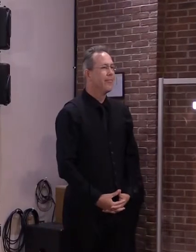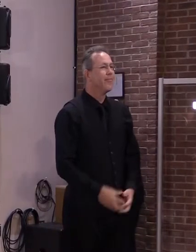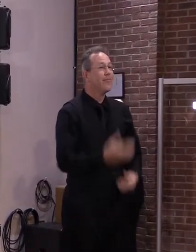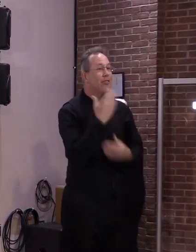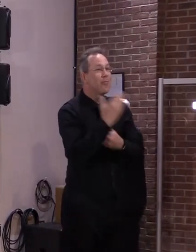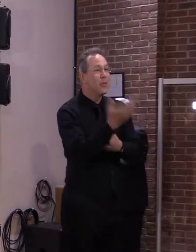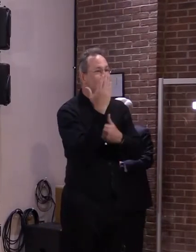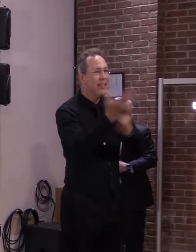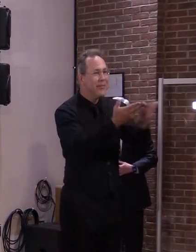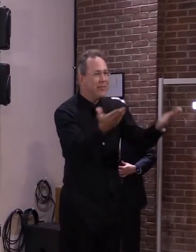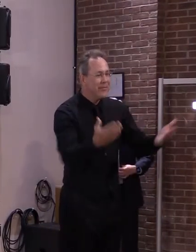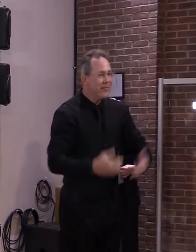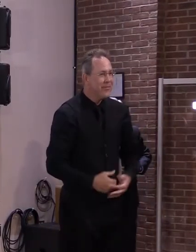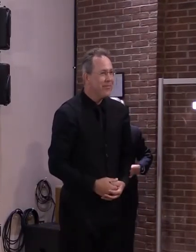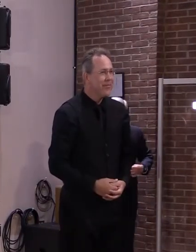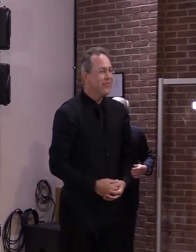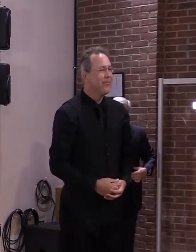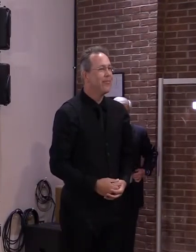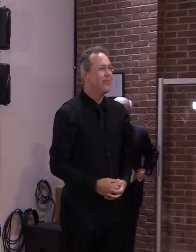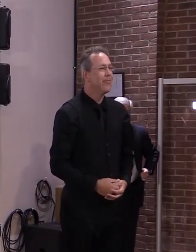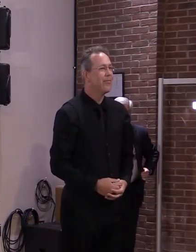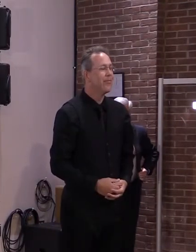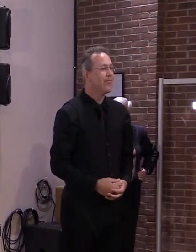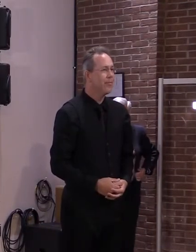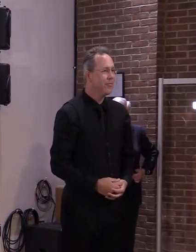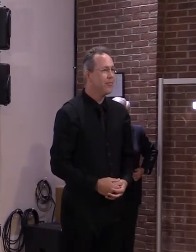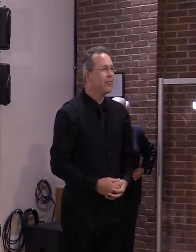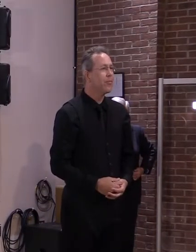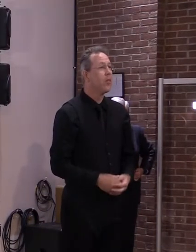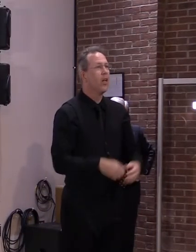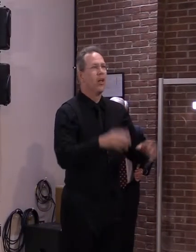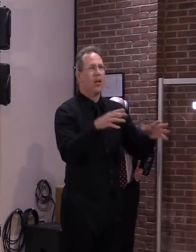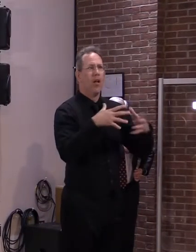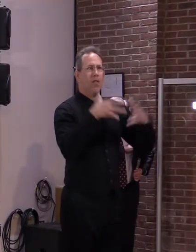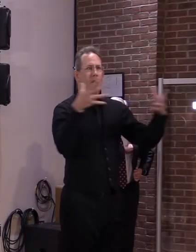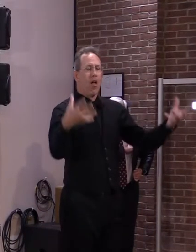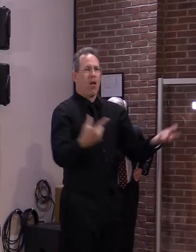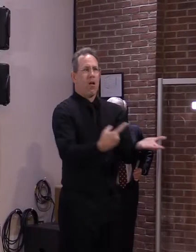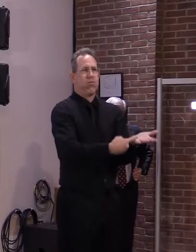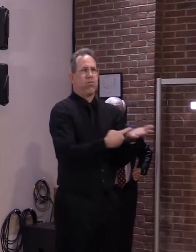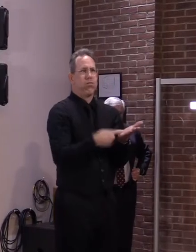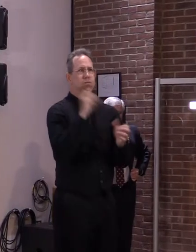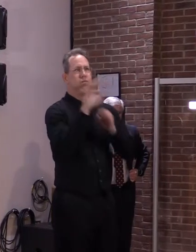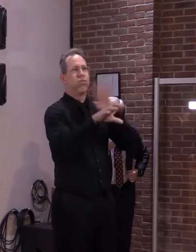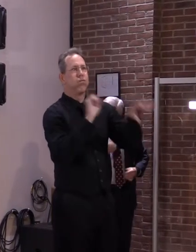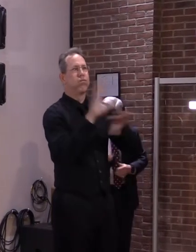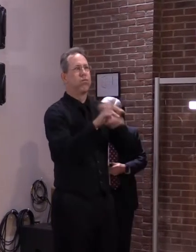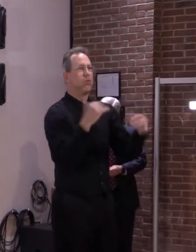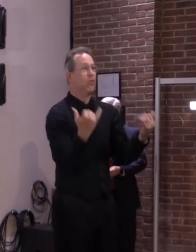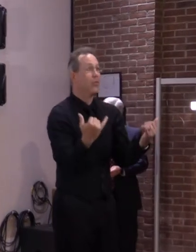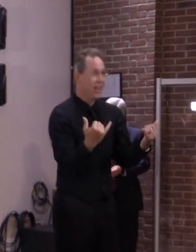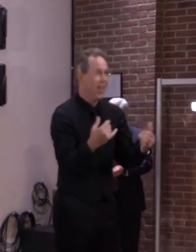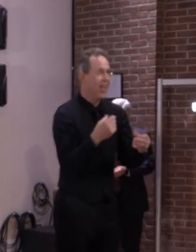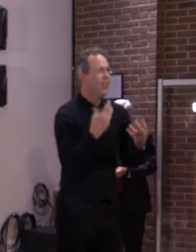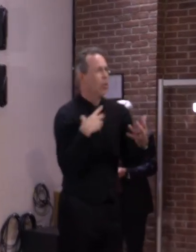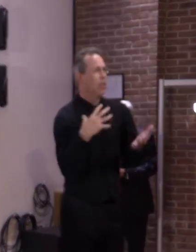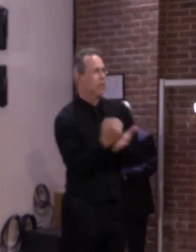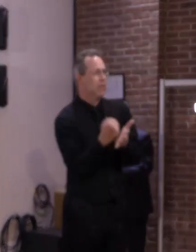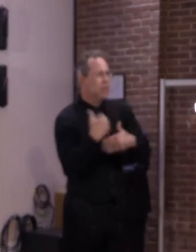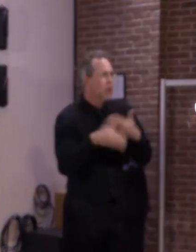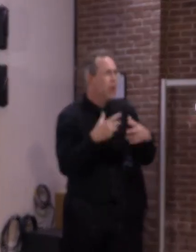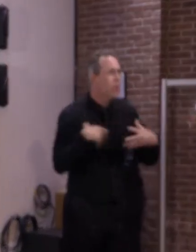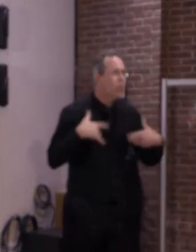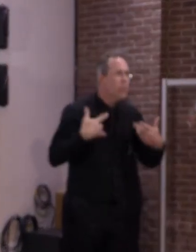Good morning, everyone. We've got a lot to cover today, so I'll be giving our vaccination update, which